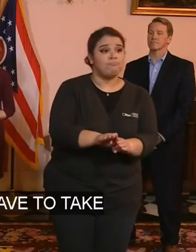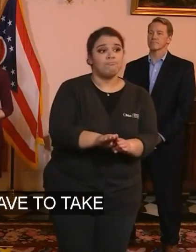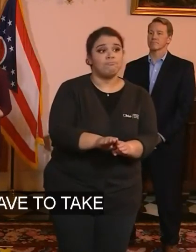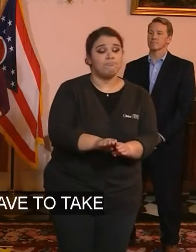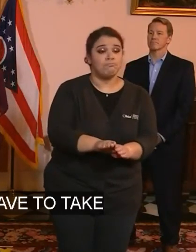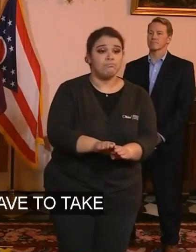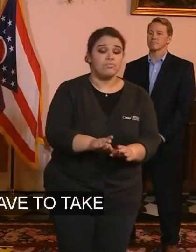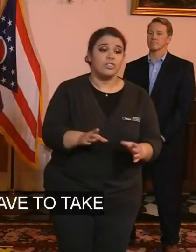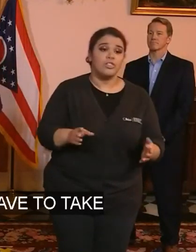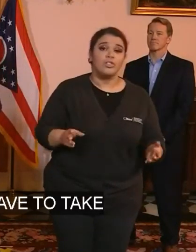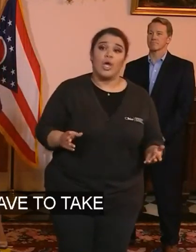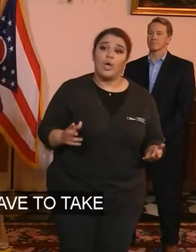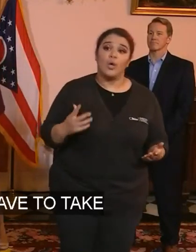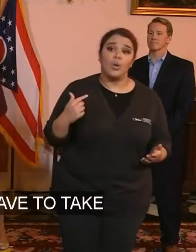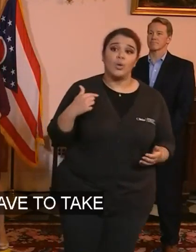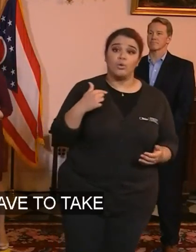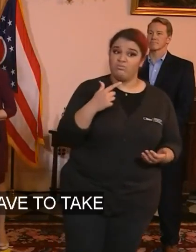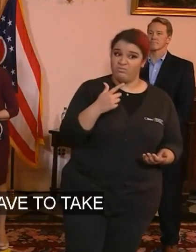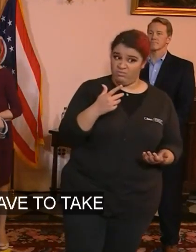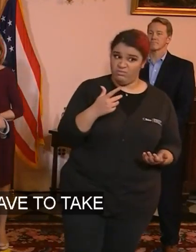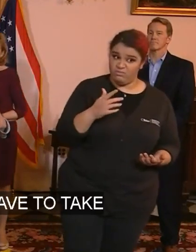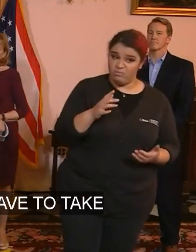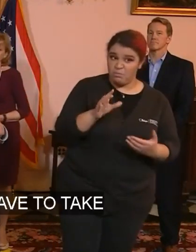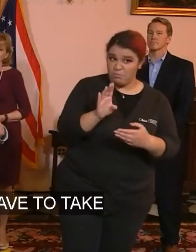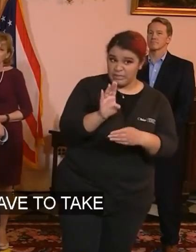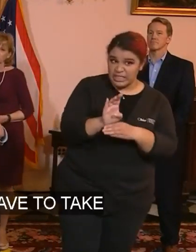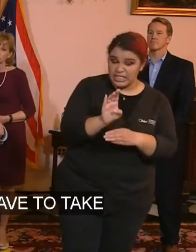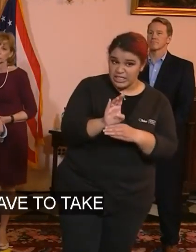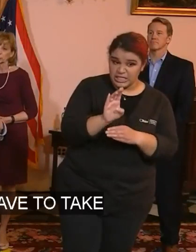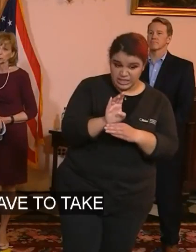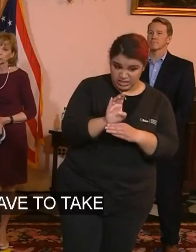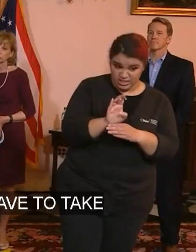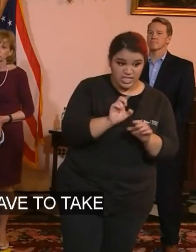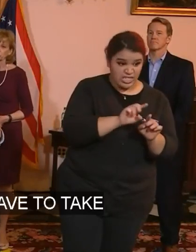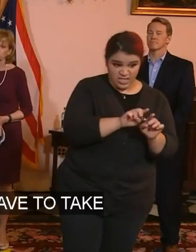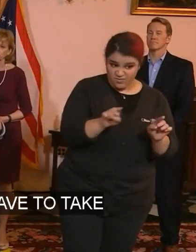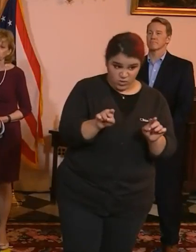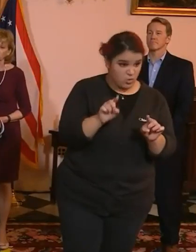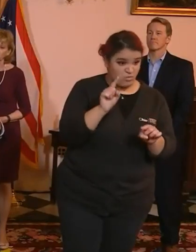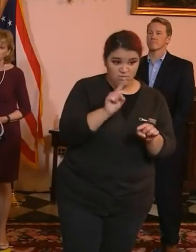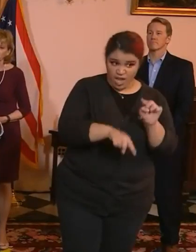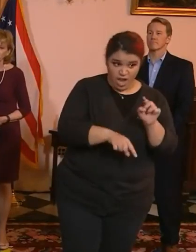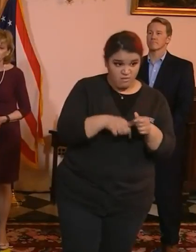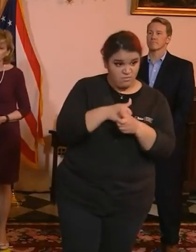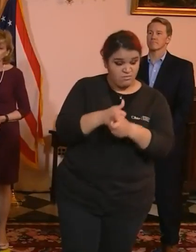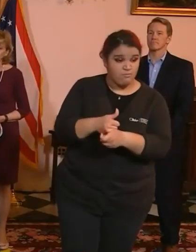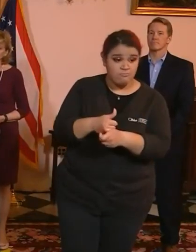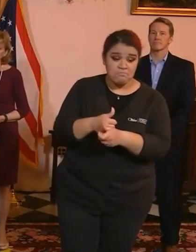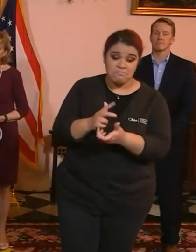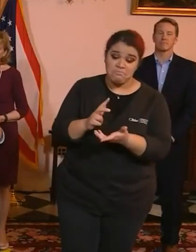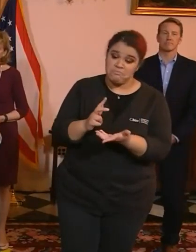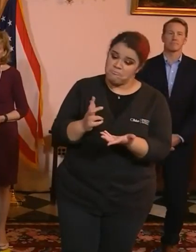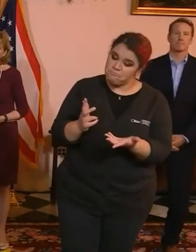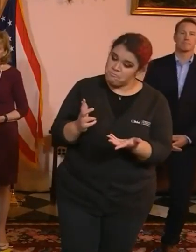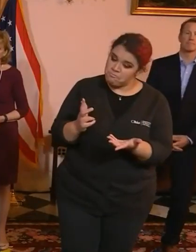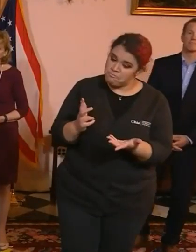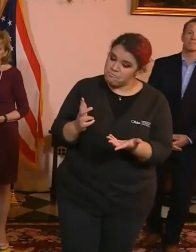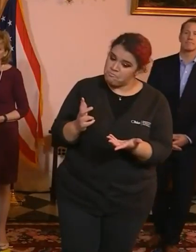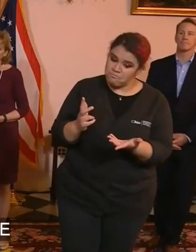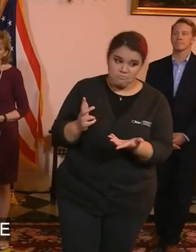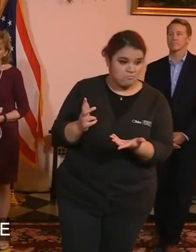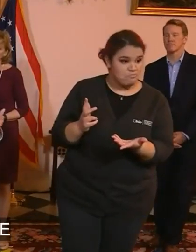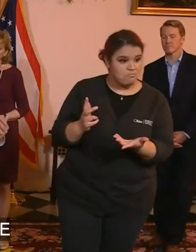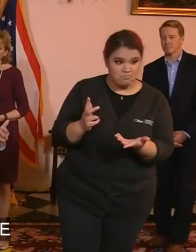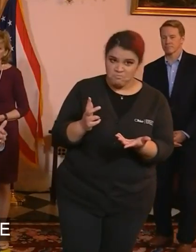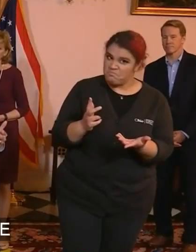have to do what they need to do. So a business that cannot do the spacing, is going to have to figure out how to have